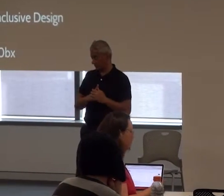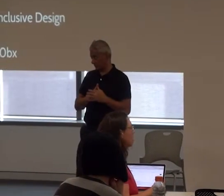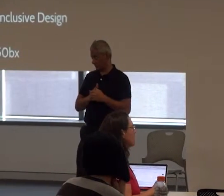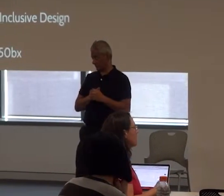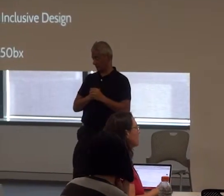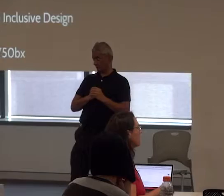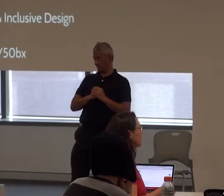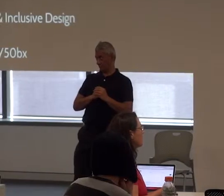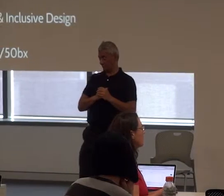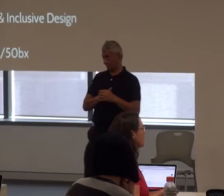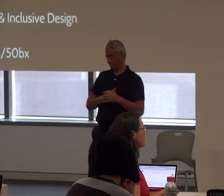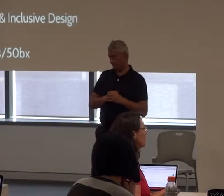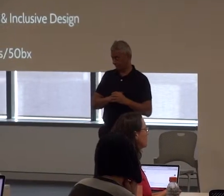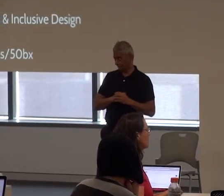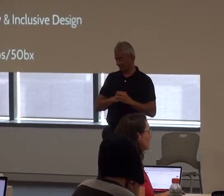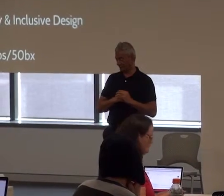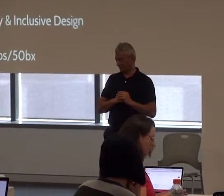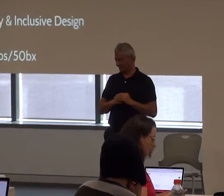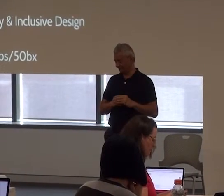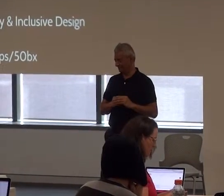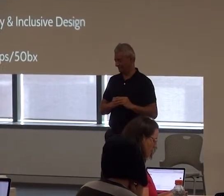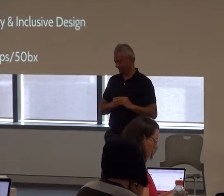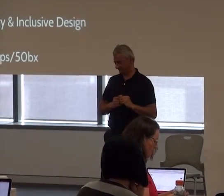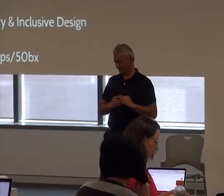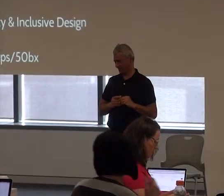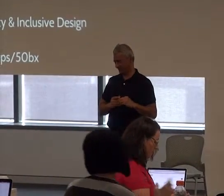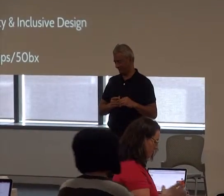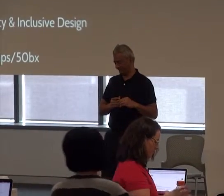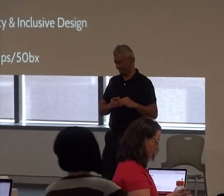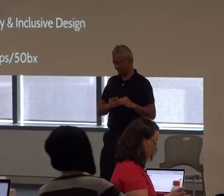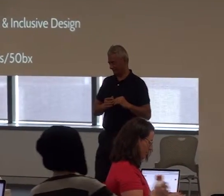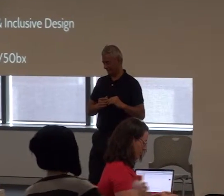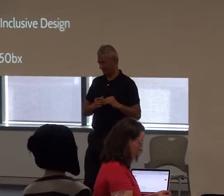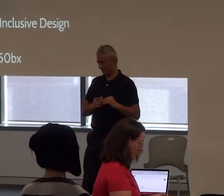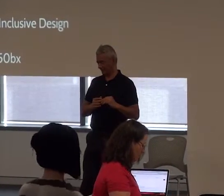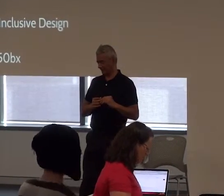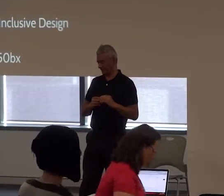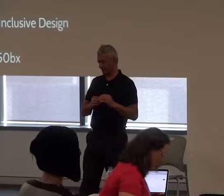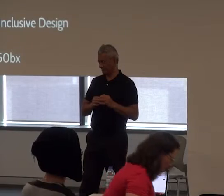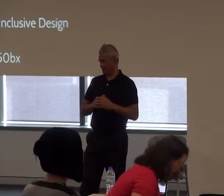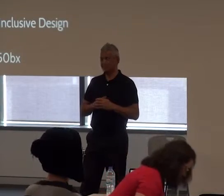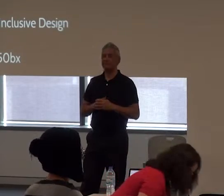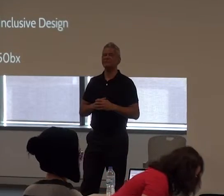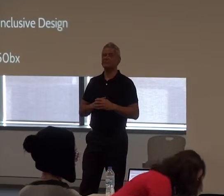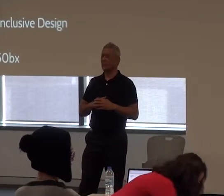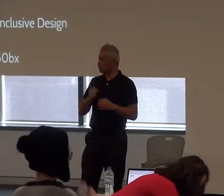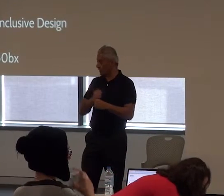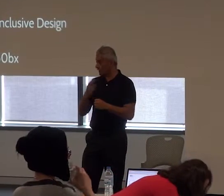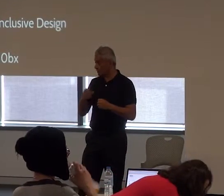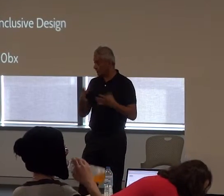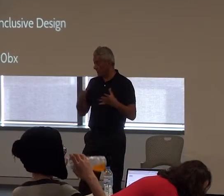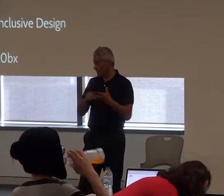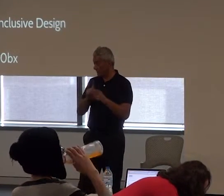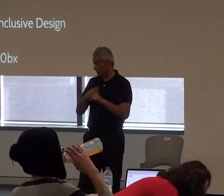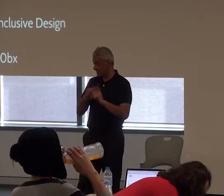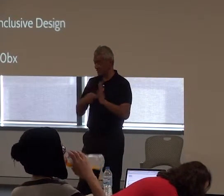graphics. That's a problem. But we can do alt text, but there are better ways of doing it, and we know there are better ways of doing